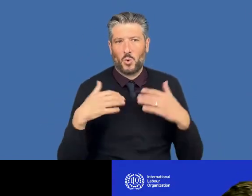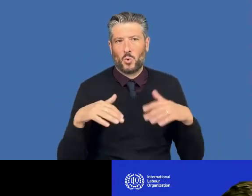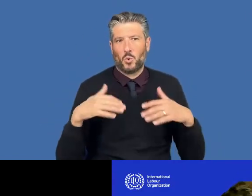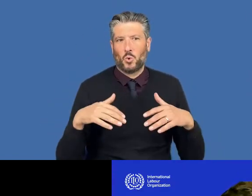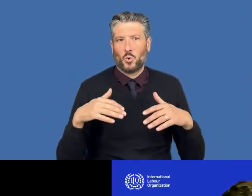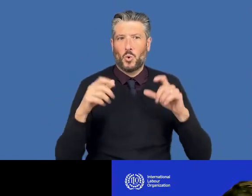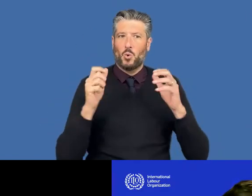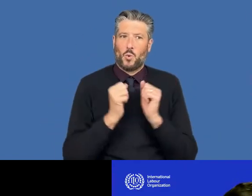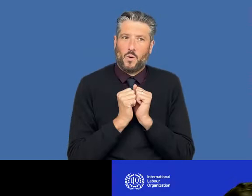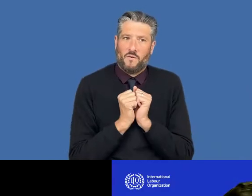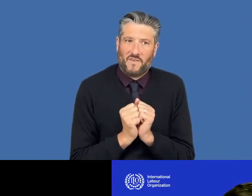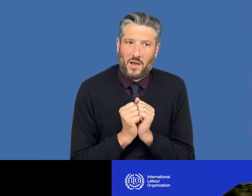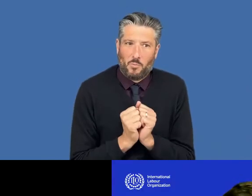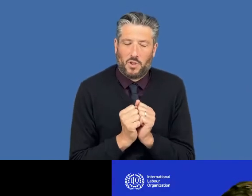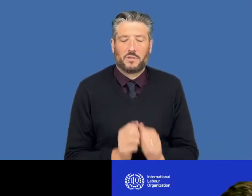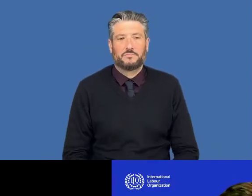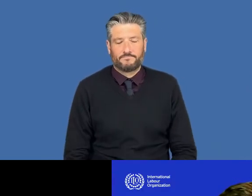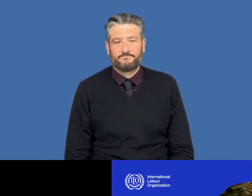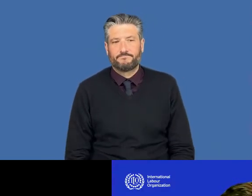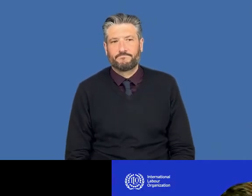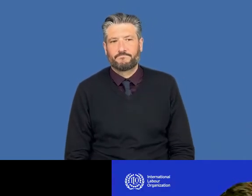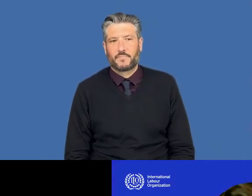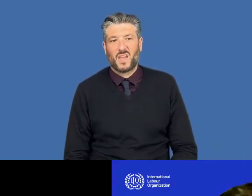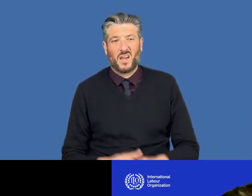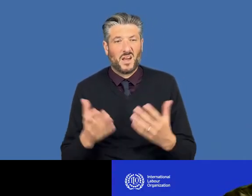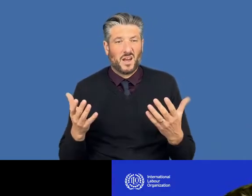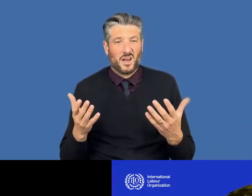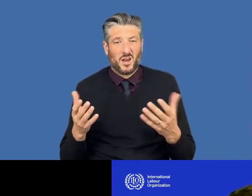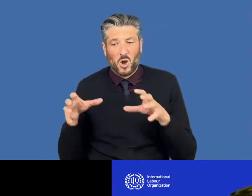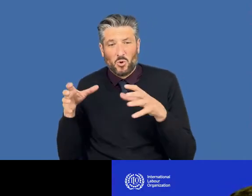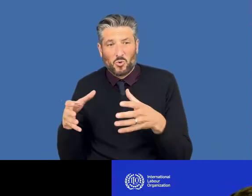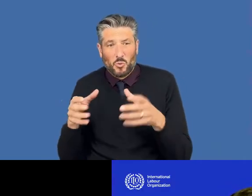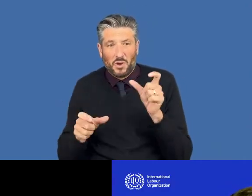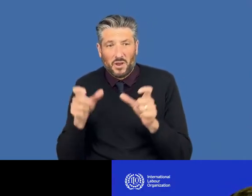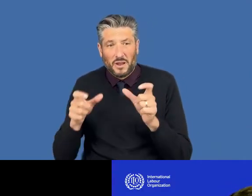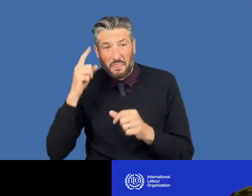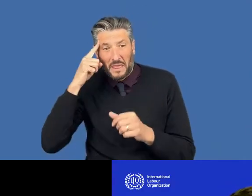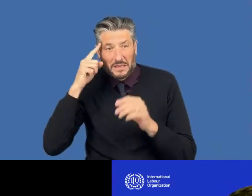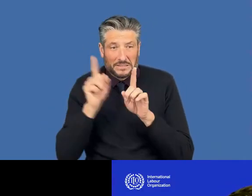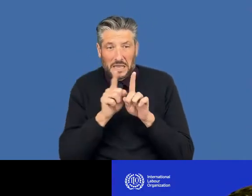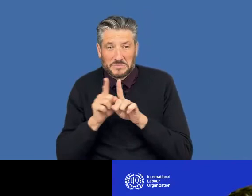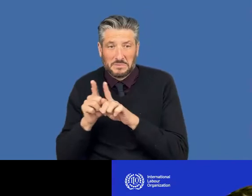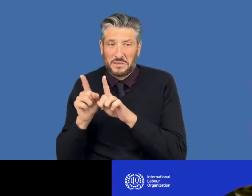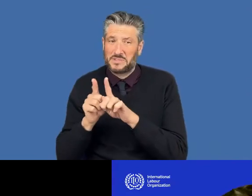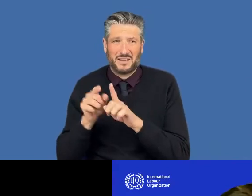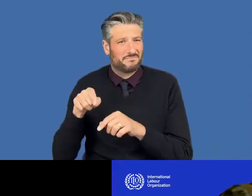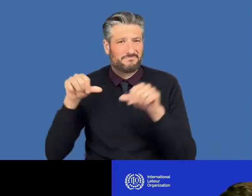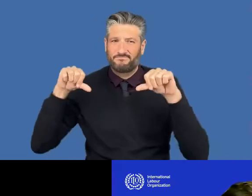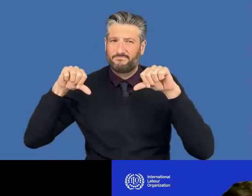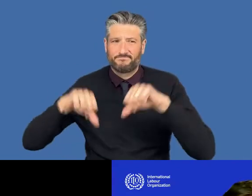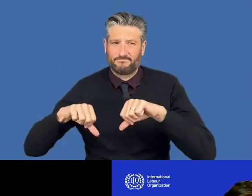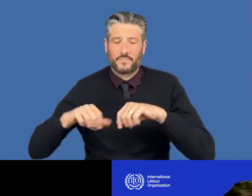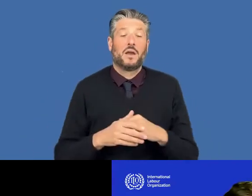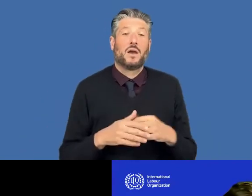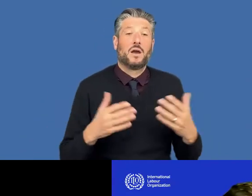thing is the worst the company can actually have. I think that message came out very clearly too. Just to say, yes, this is the